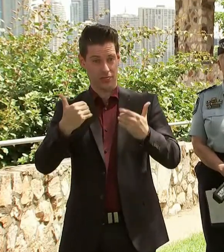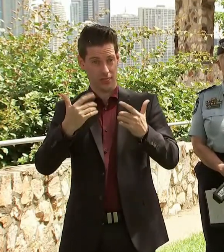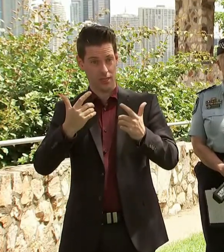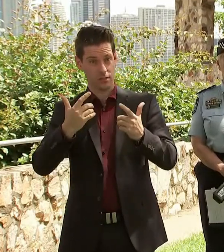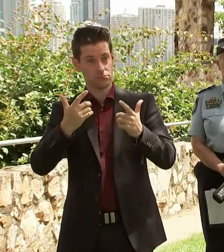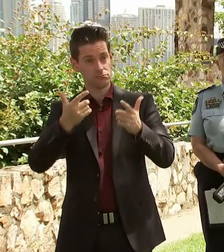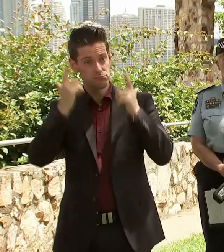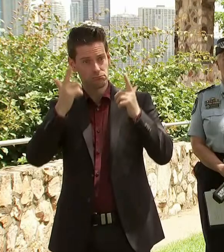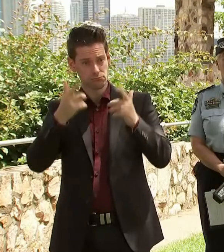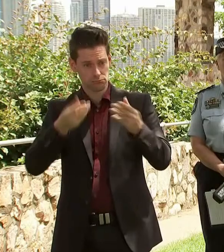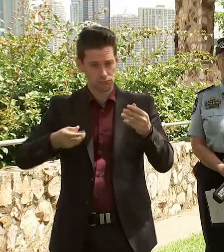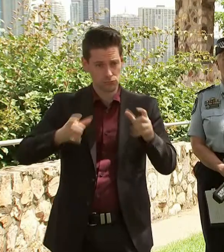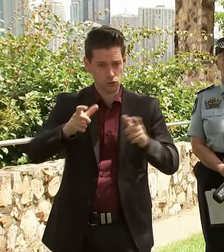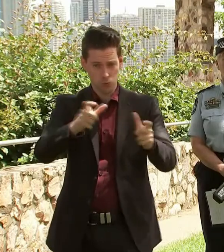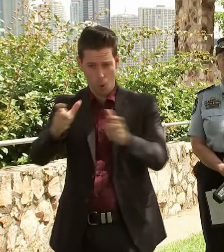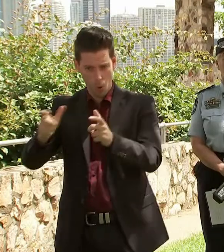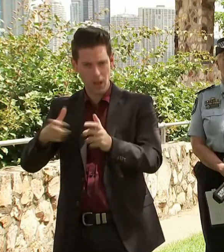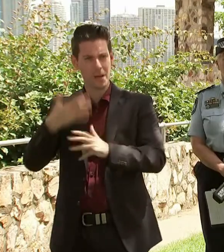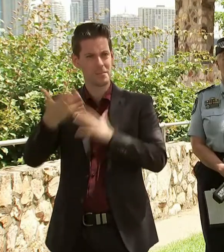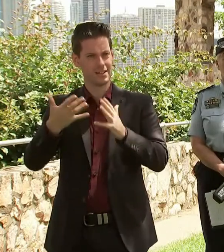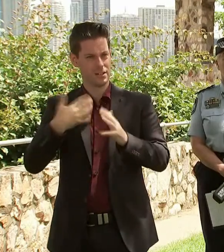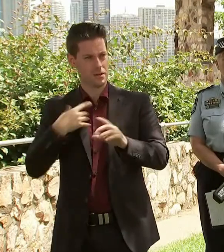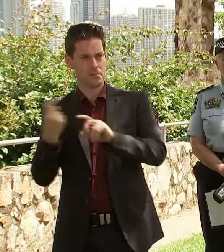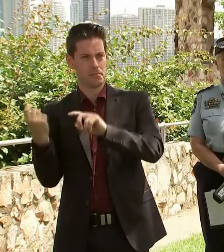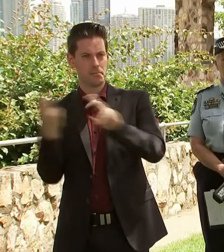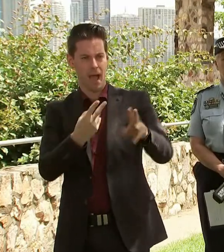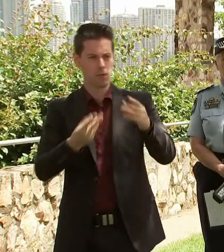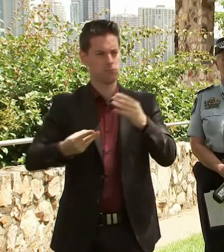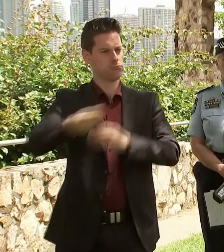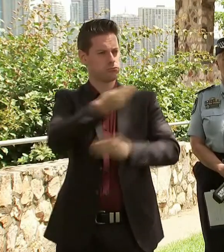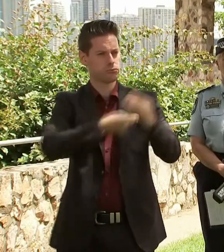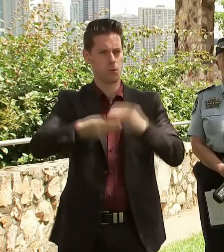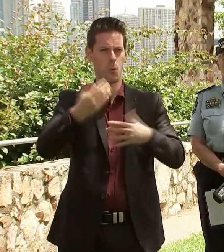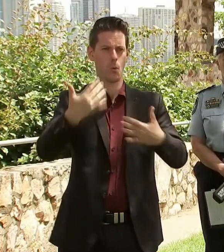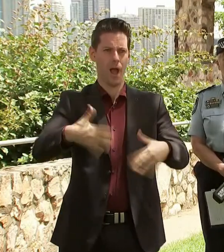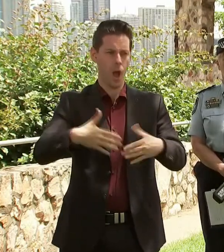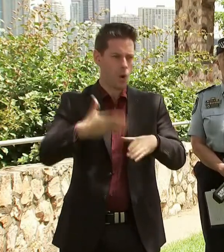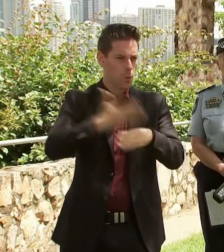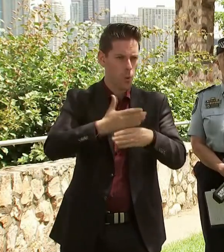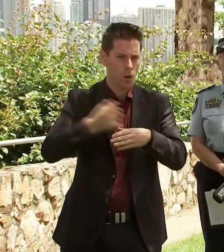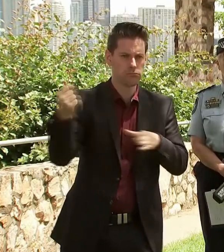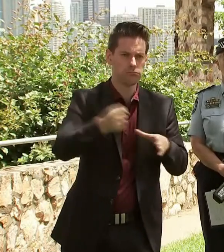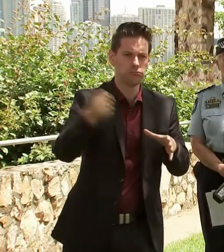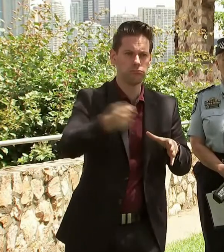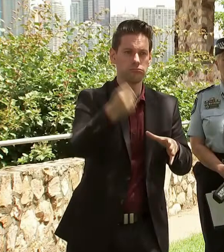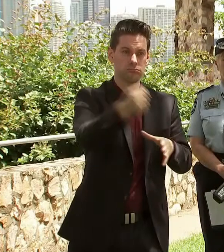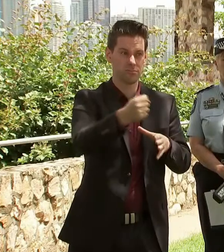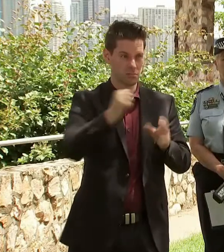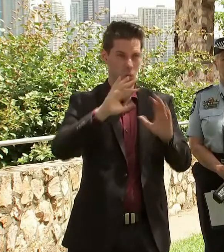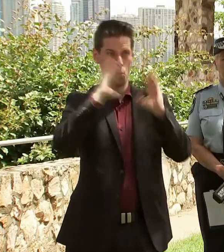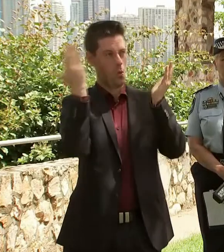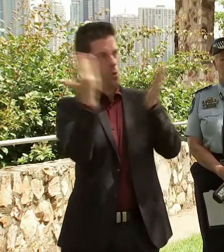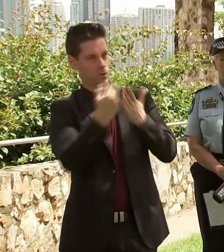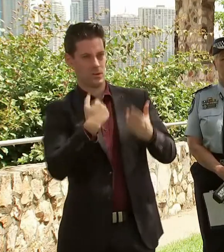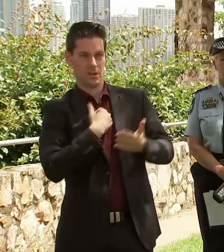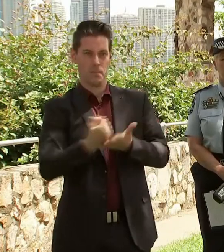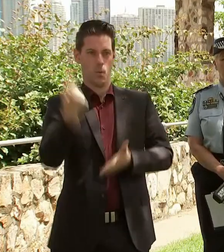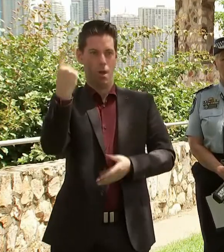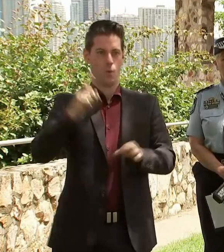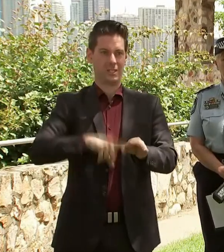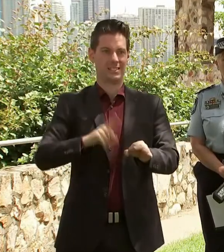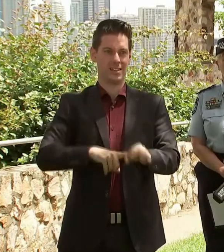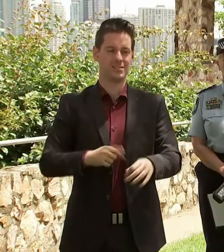world-leading economic recovery, and that's been seen in job creation. Since the pandemic really struck in